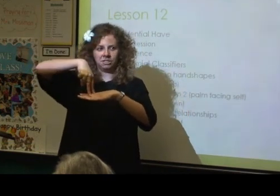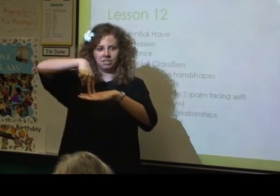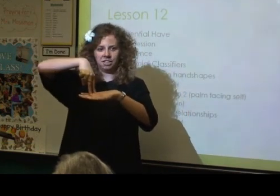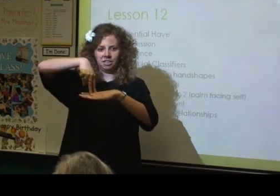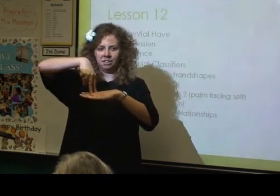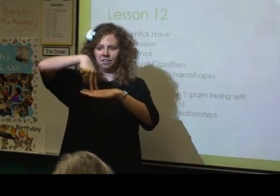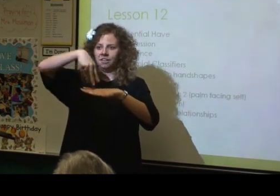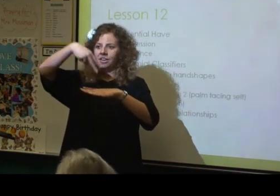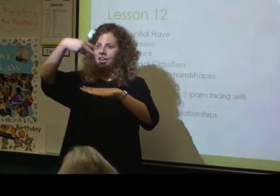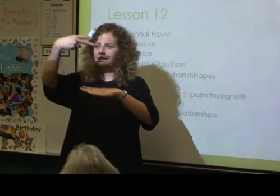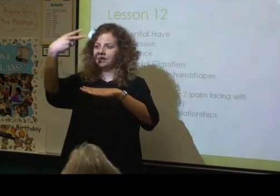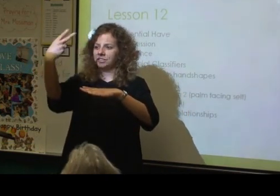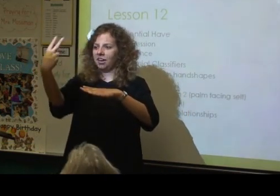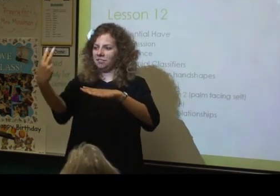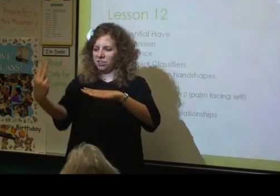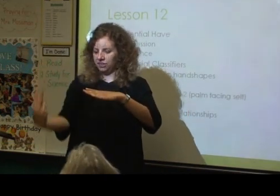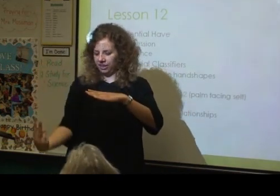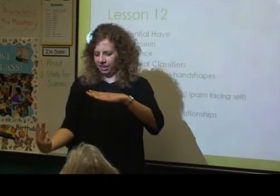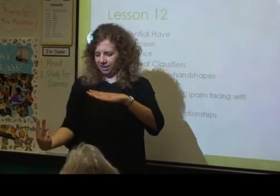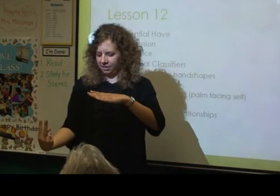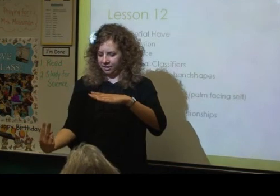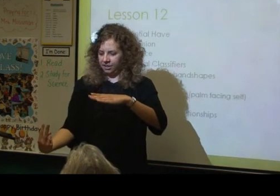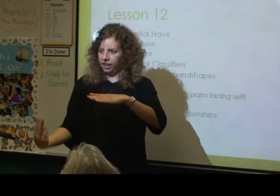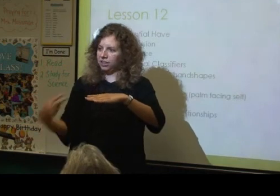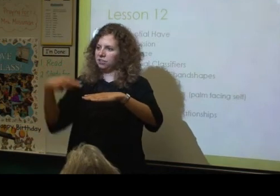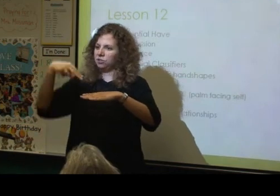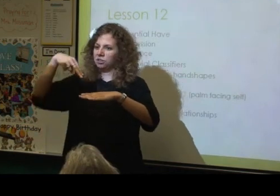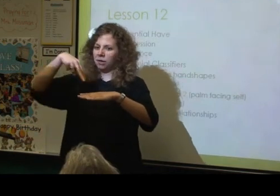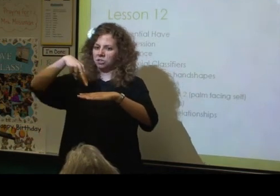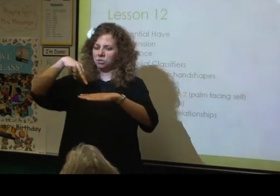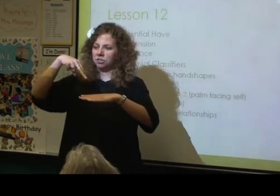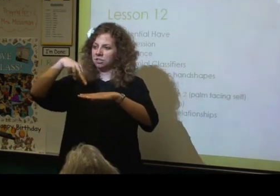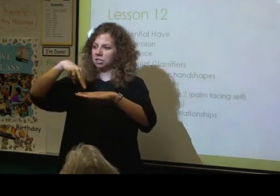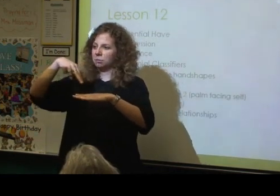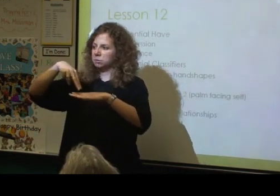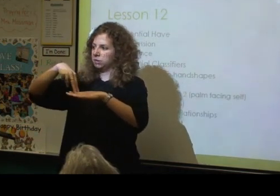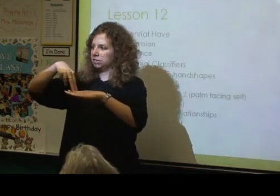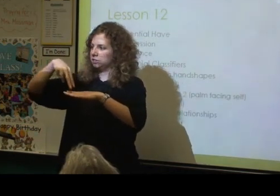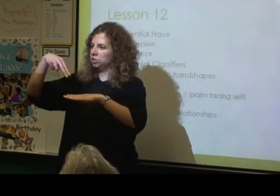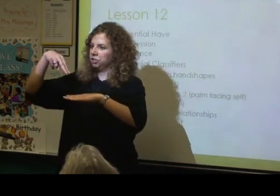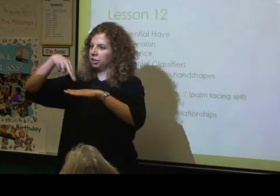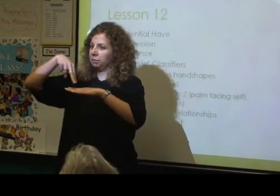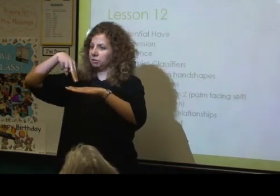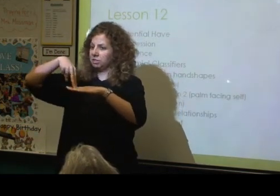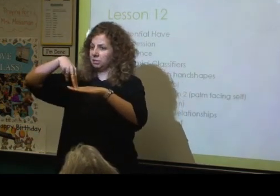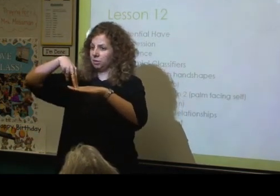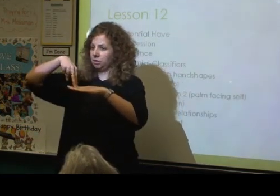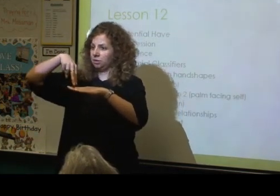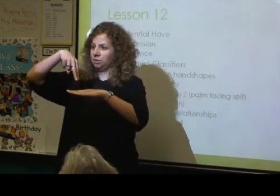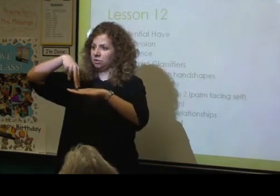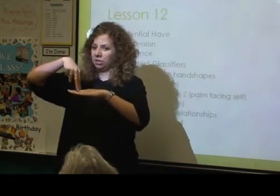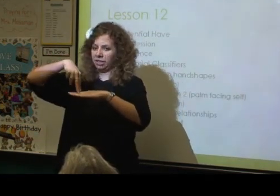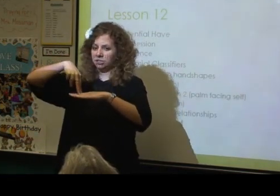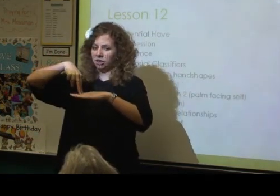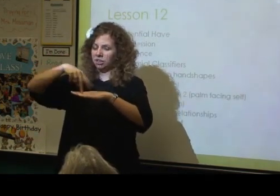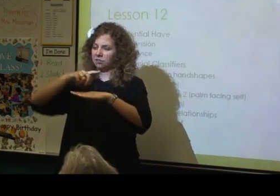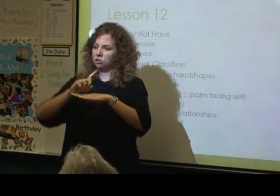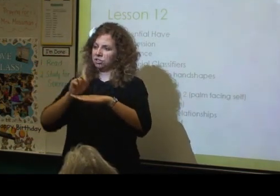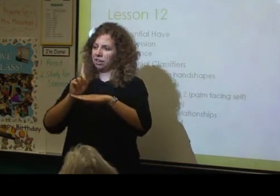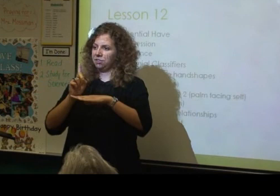person standing, and diving and like that. And if you think about it too, then this helps because you're able to see where the legs are. Like if you just have